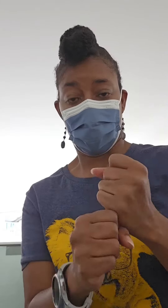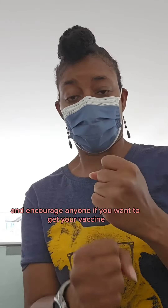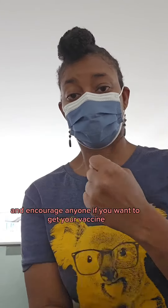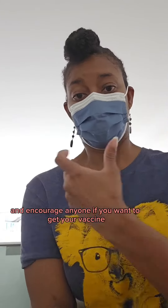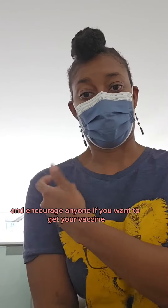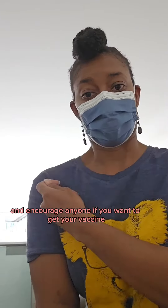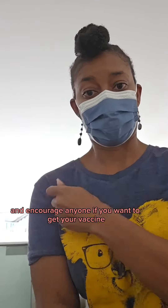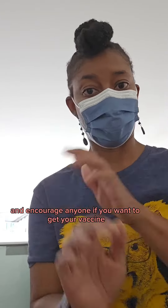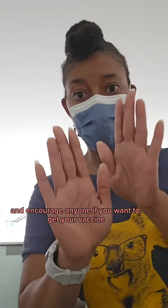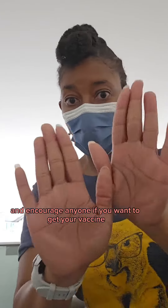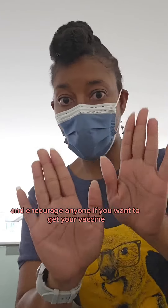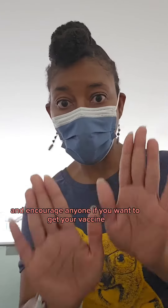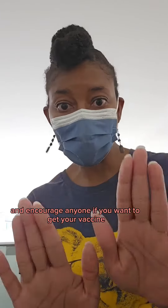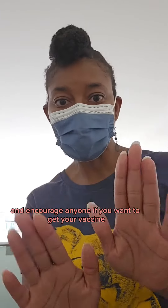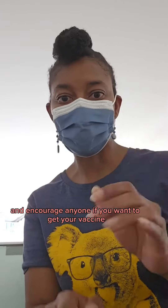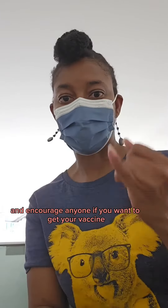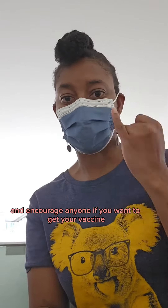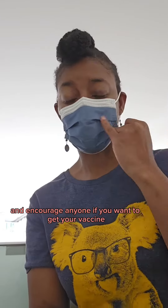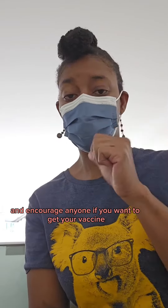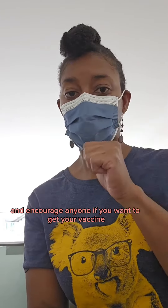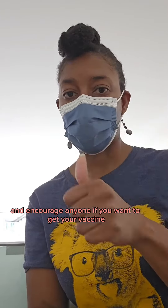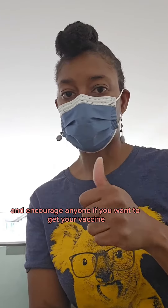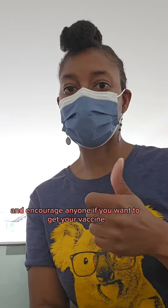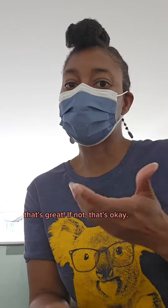And encourage anyone, if you want to get your vaccine, that's